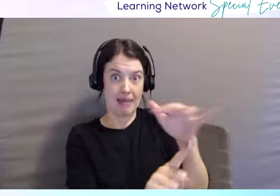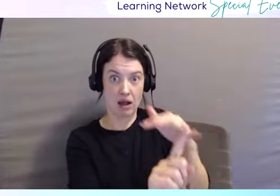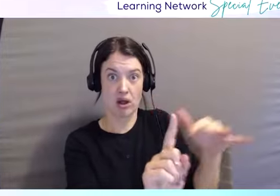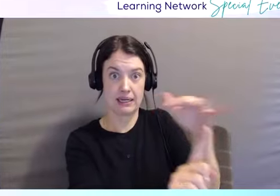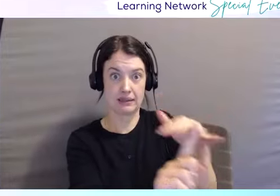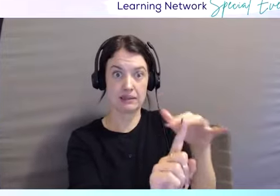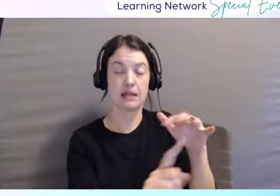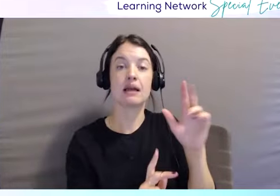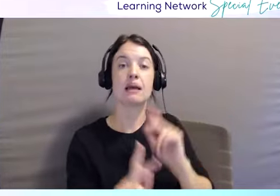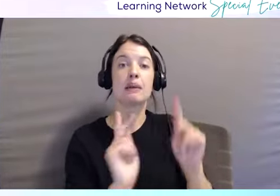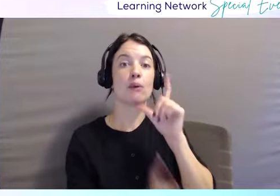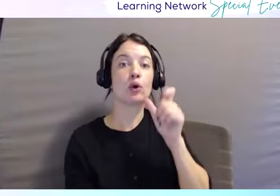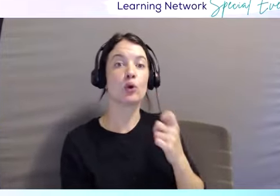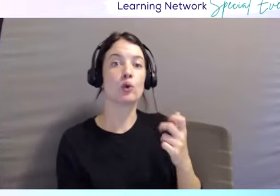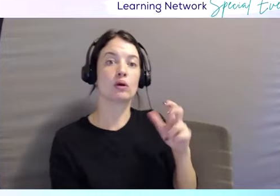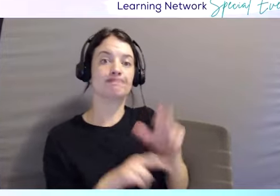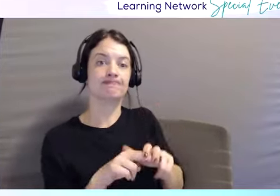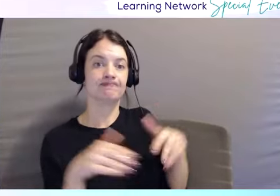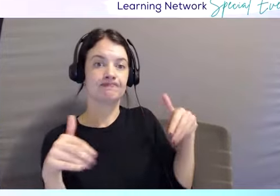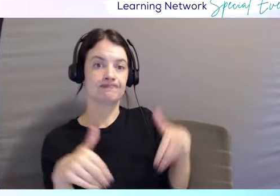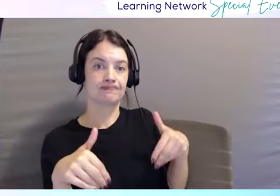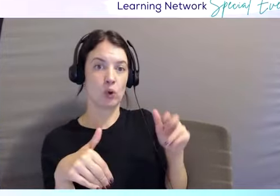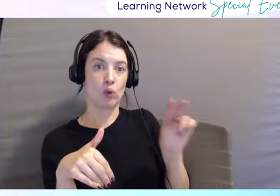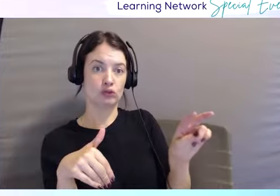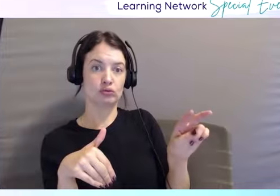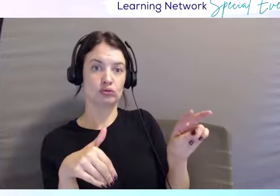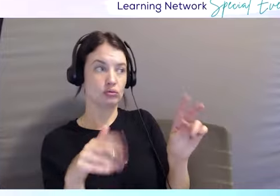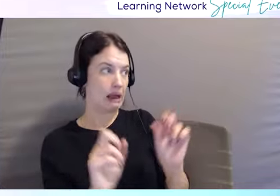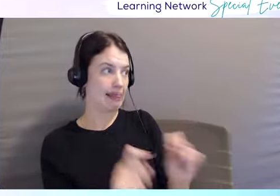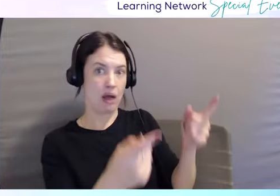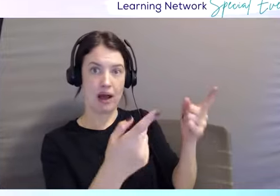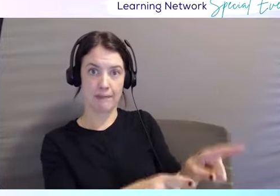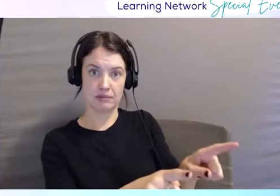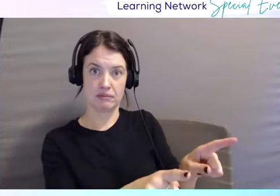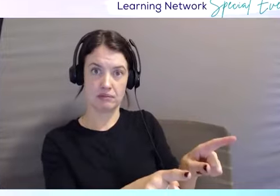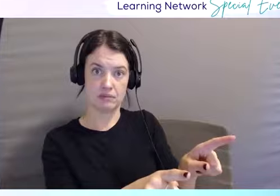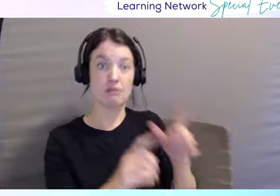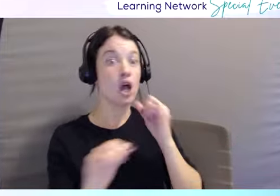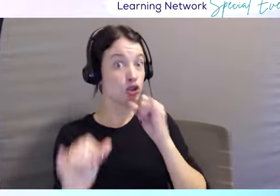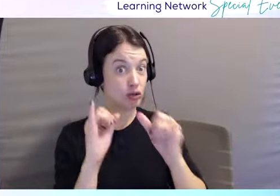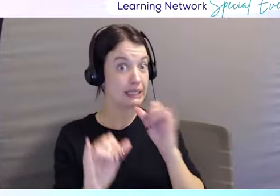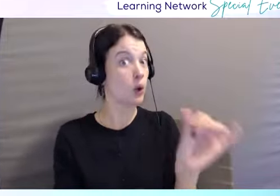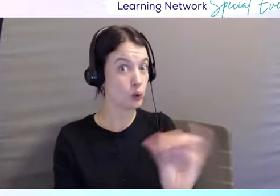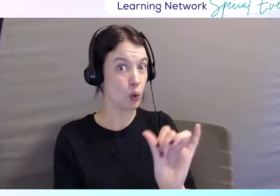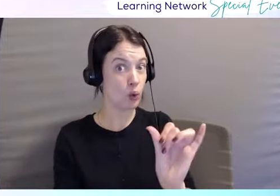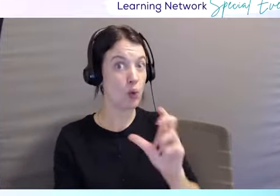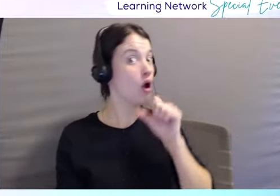bystander qualities or skills that some men may have prevent them from intervening and stopping that kind of